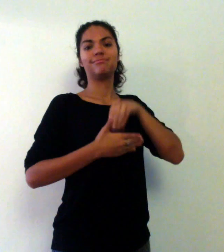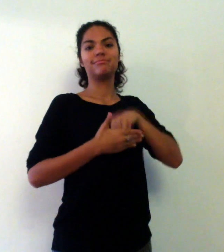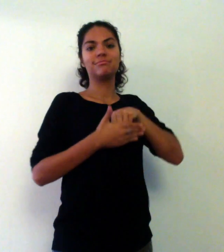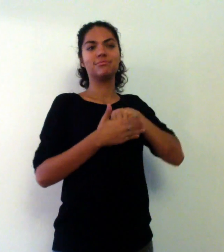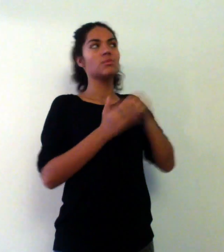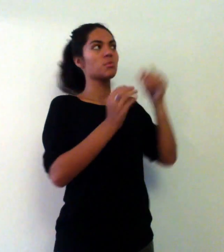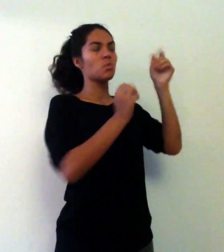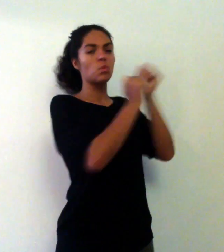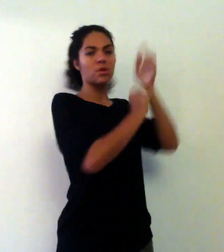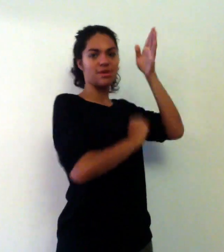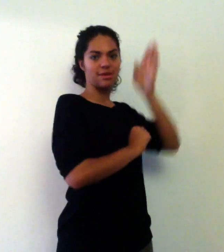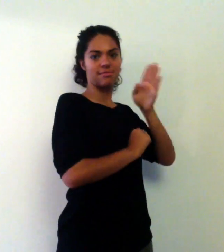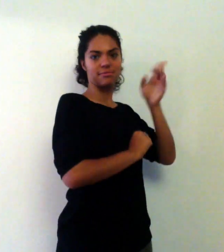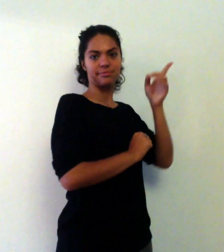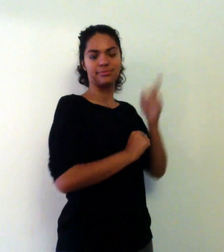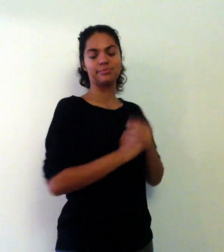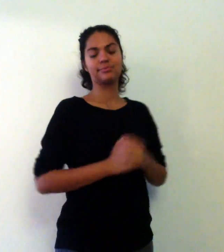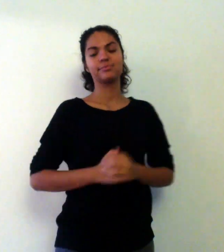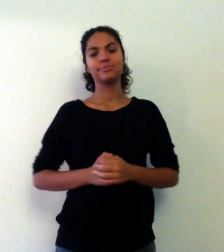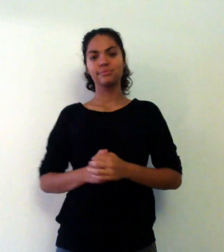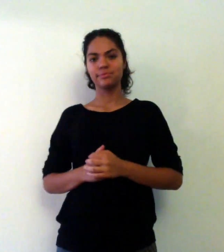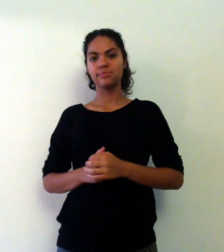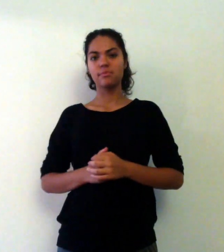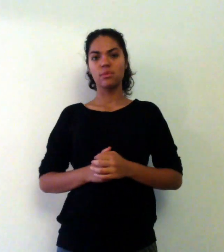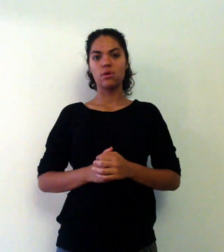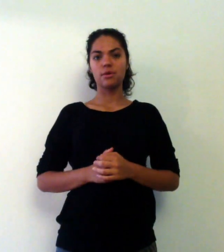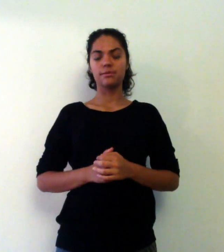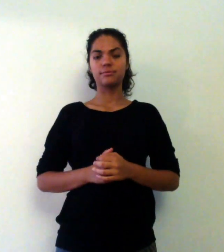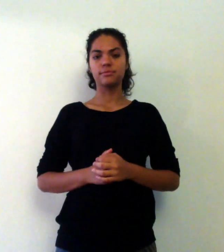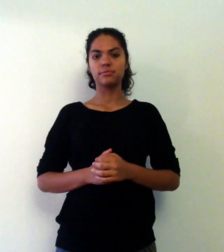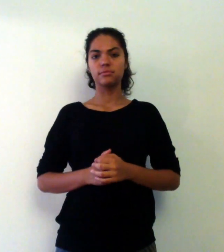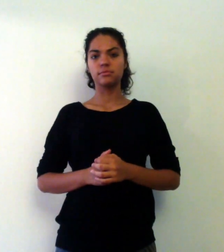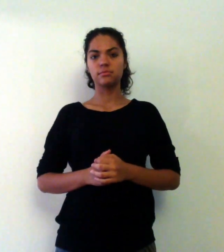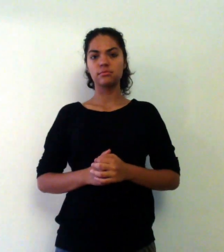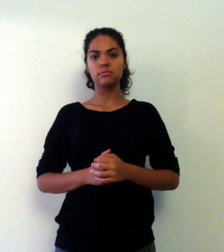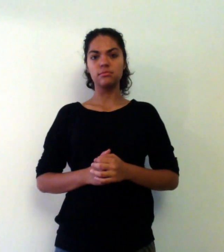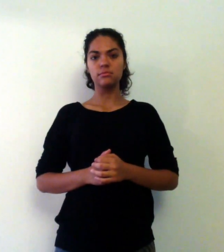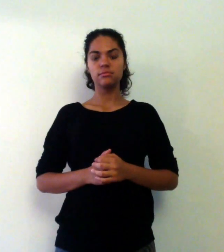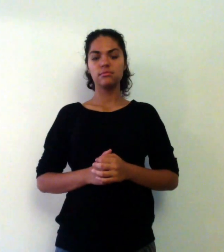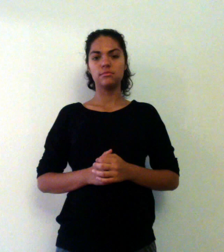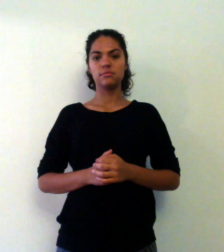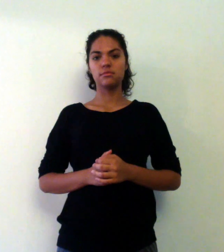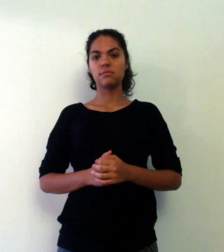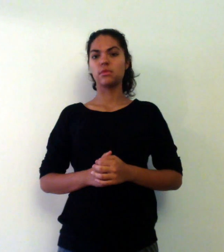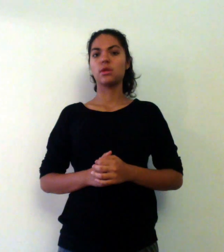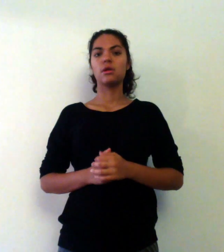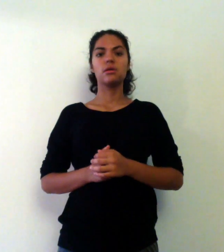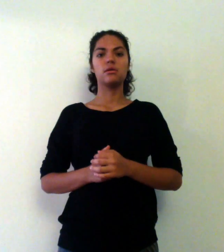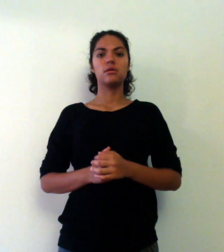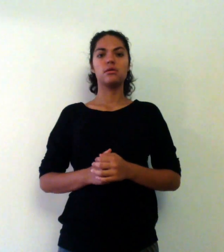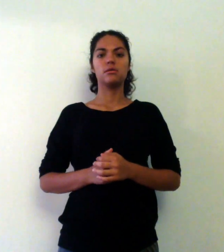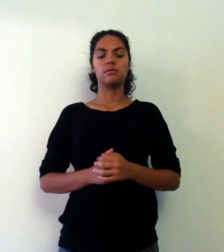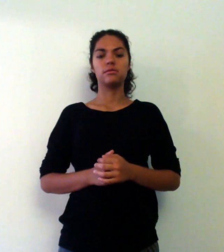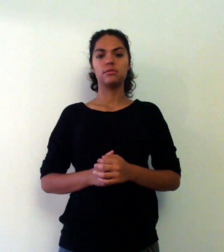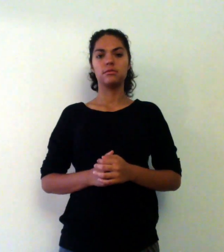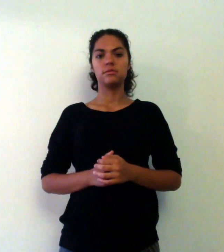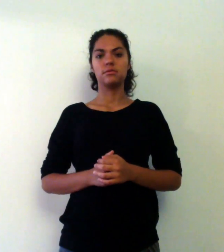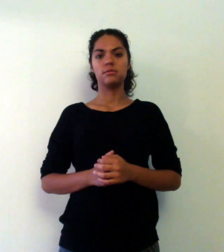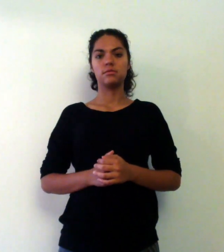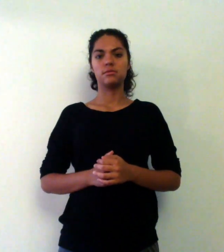It is not so much aloneness as it is the sense of emotional abandonment. Now, why is it that worship brings